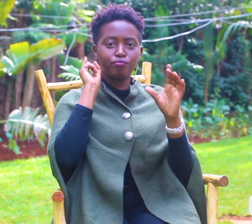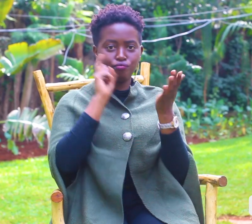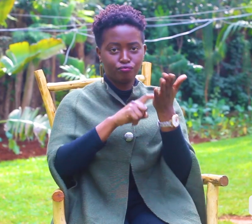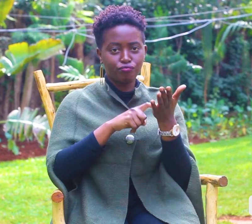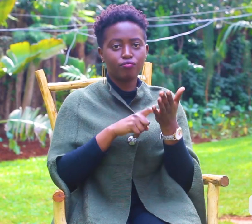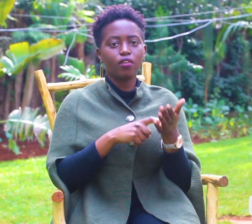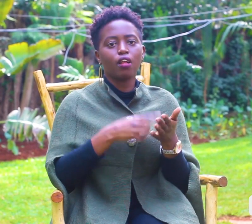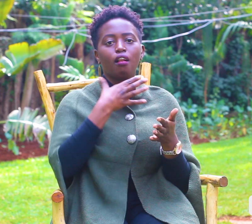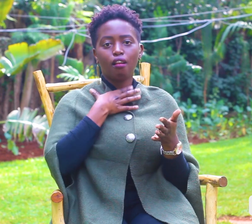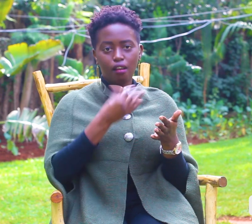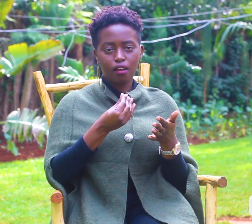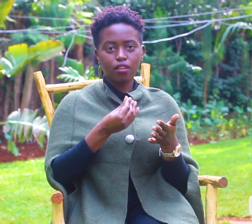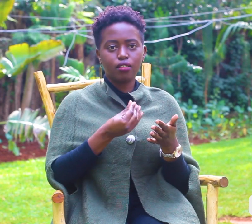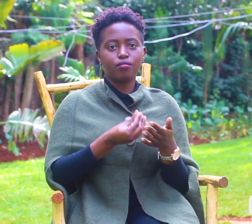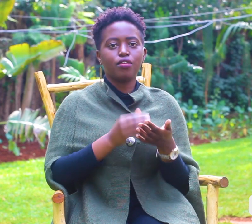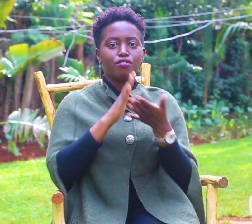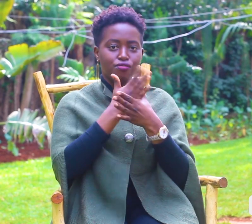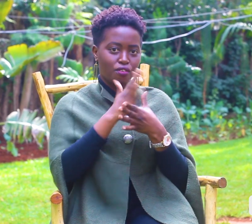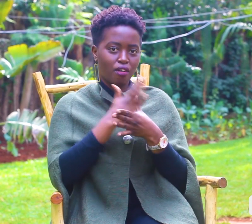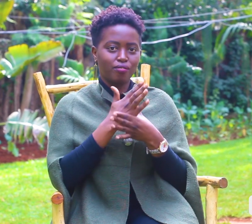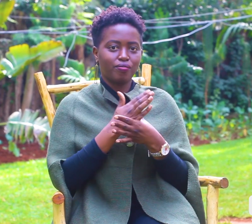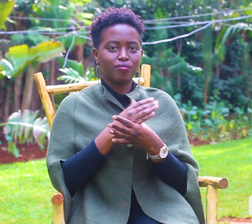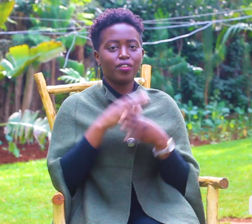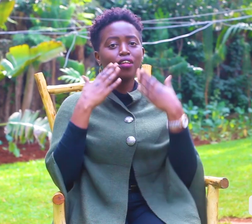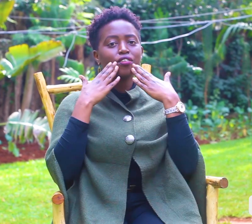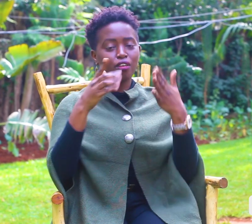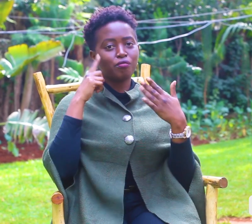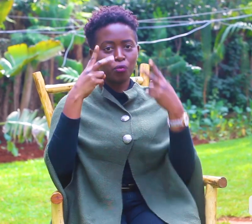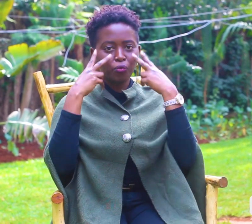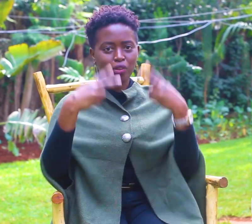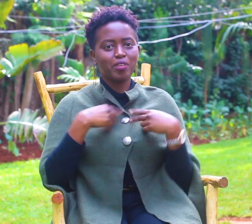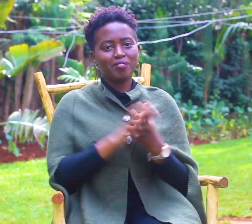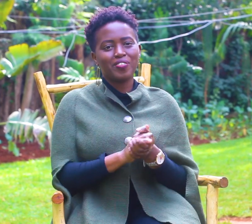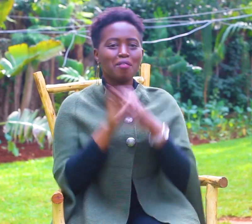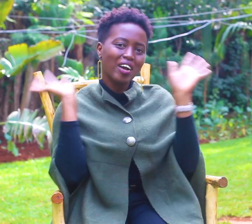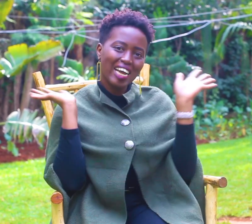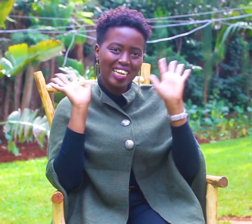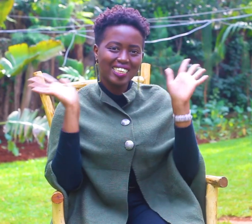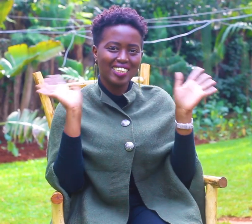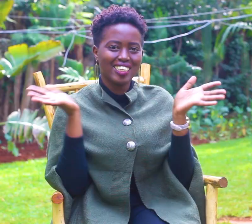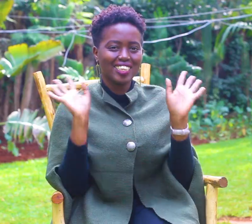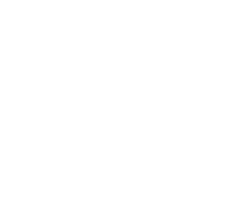Okay, please don't forget to subscribe, like, share. Thank you for watching. Bye.